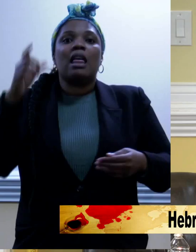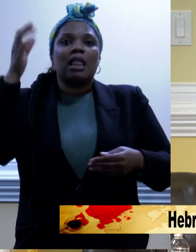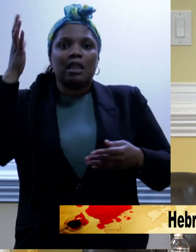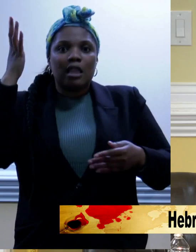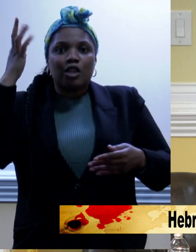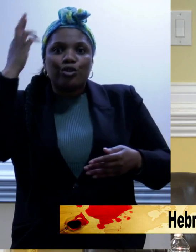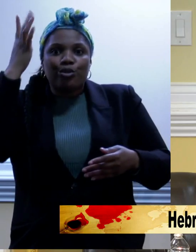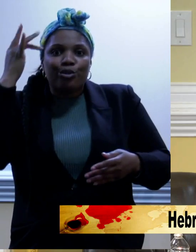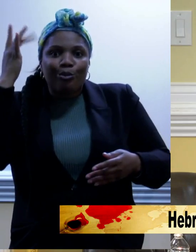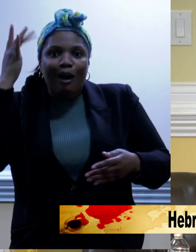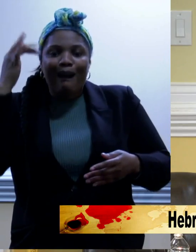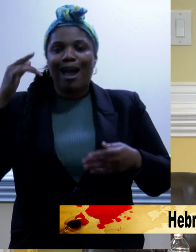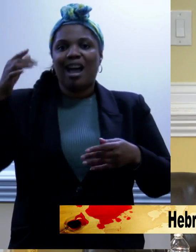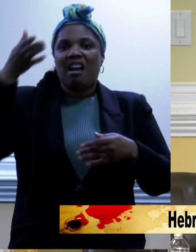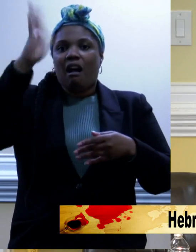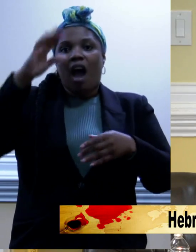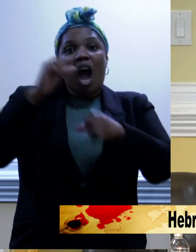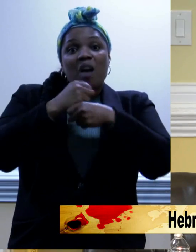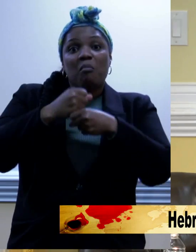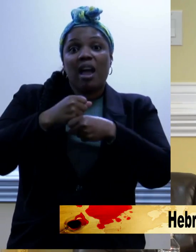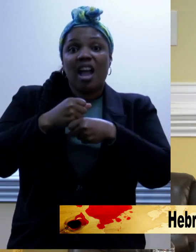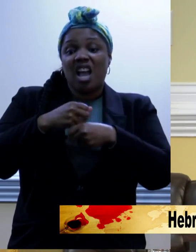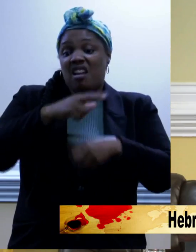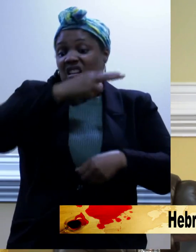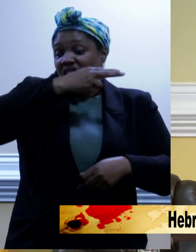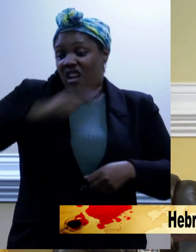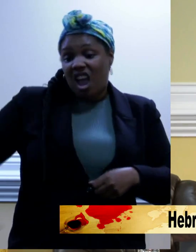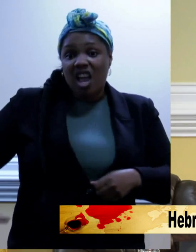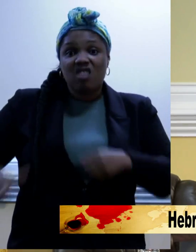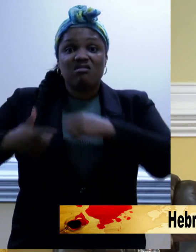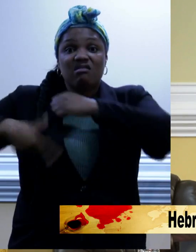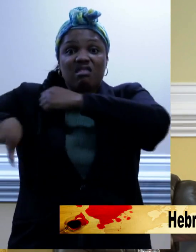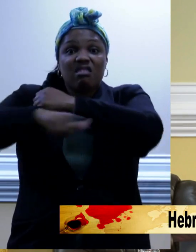made you immortal, but I can torment you forever.